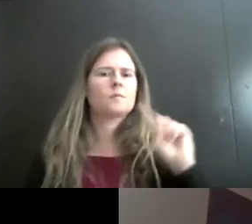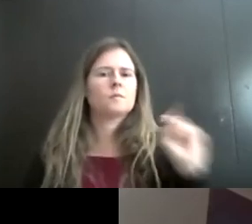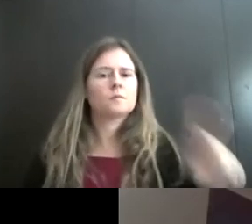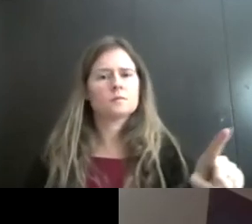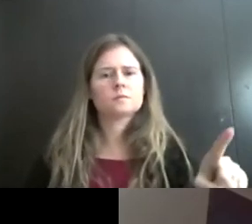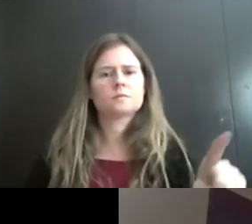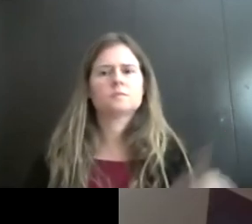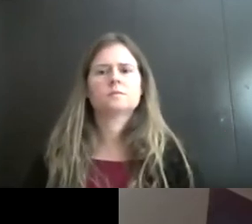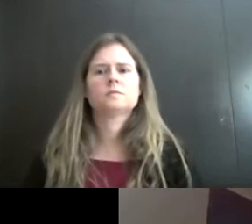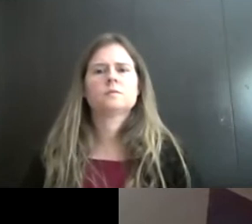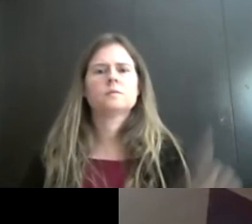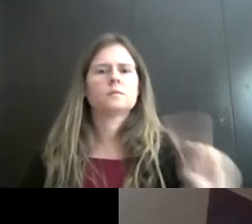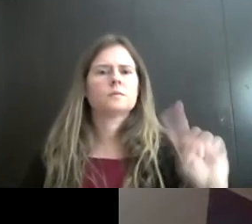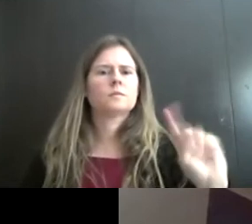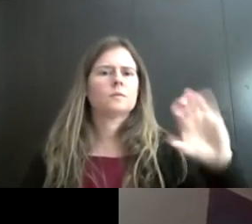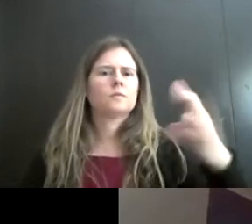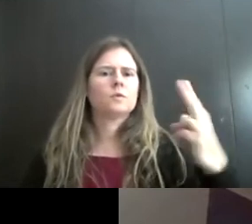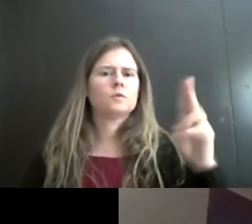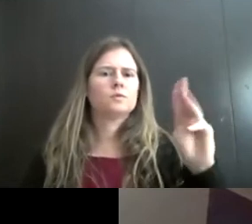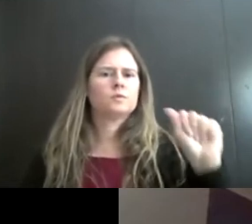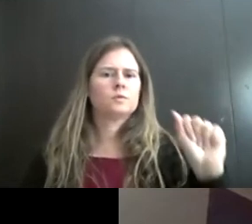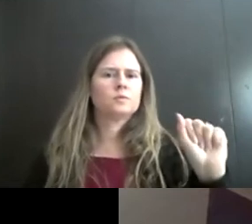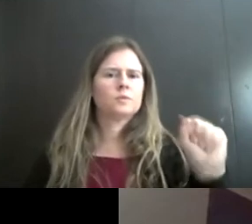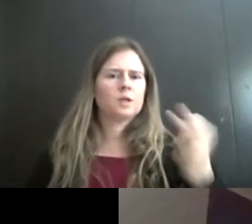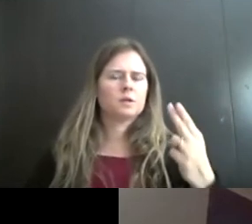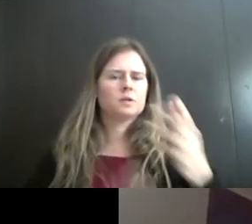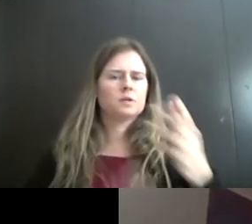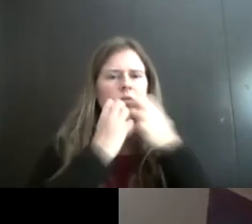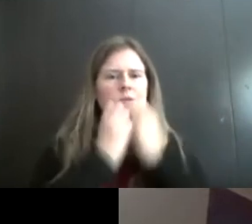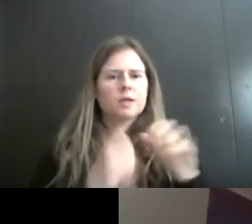Where are Chumash sacred sites on the Central Coast?